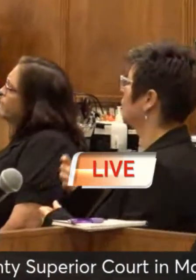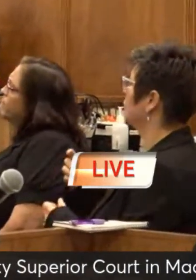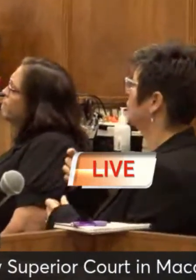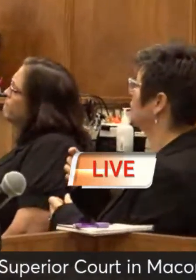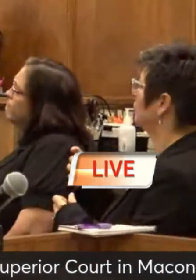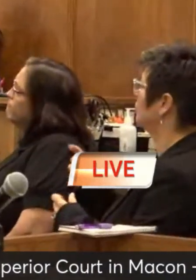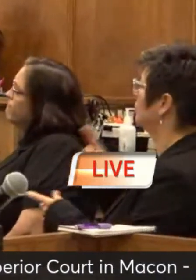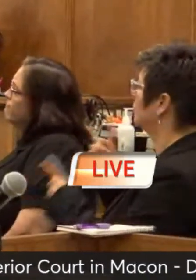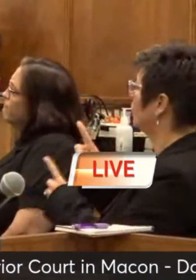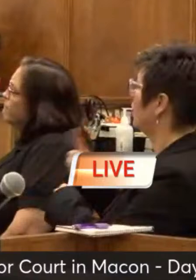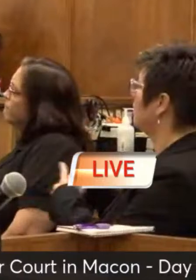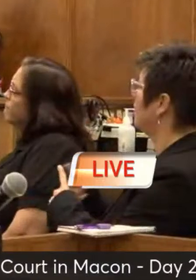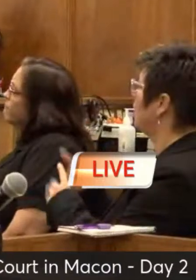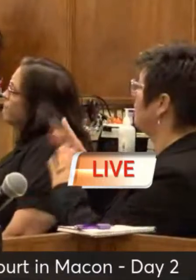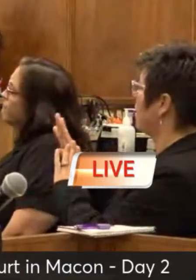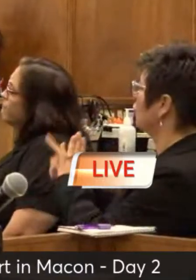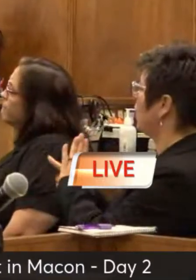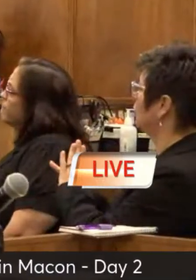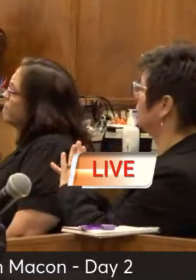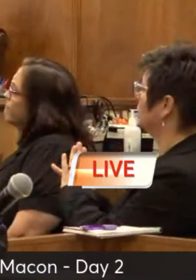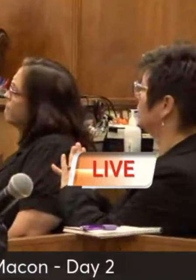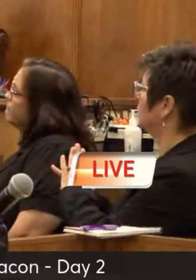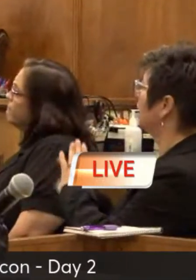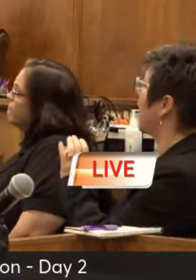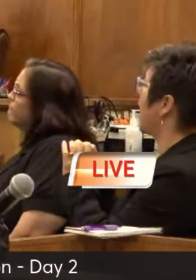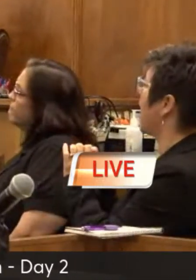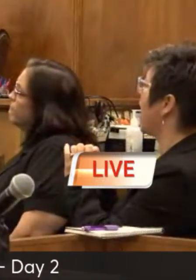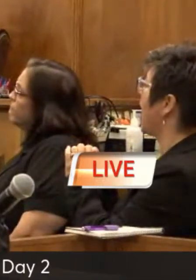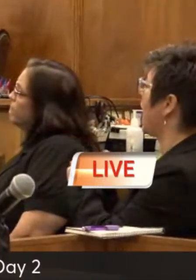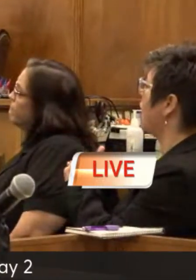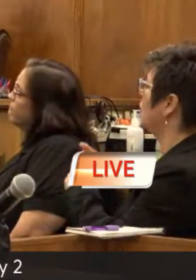So how do you know Ricardo Harris?